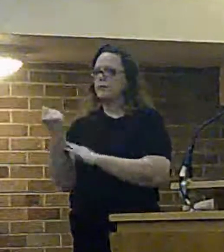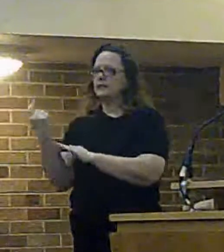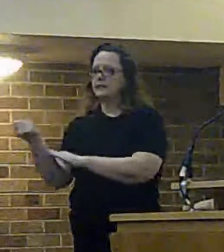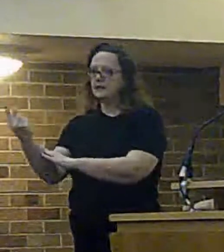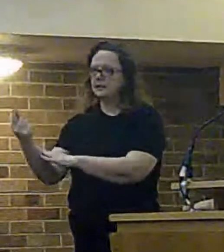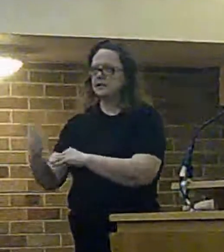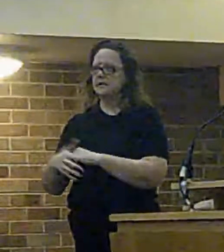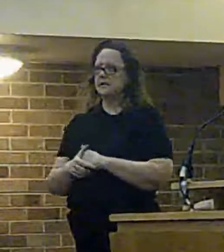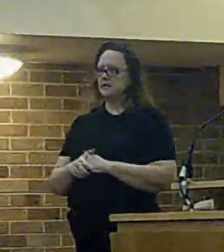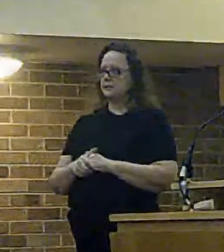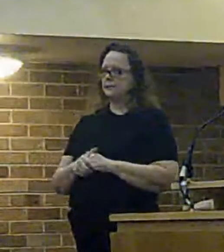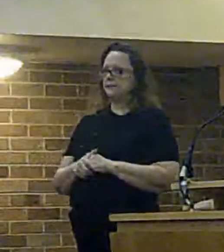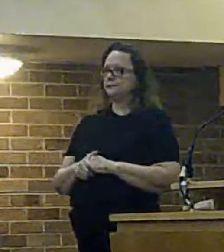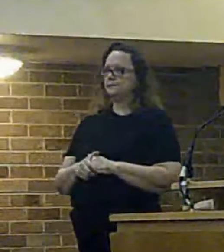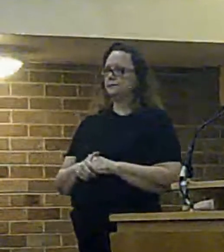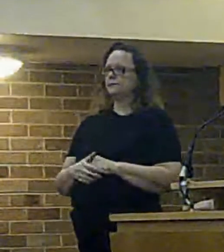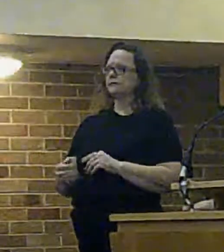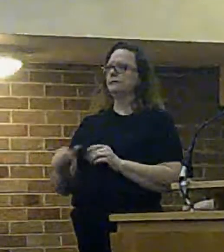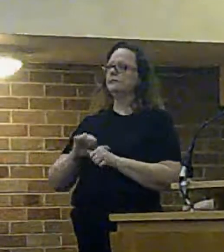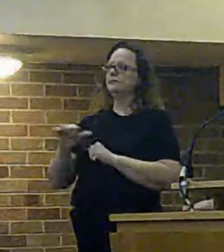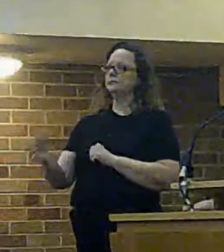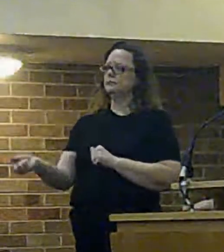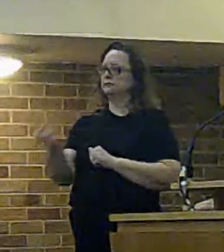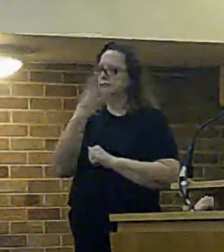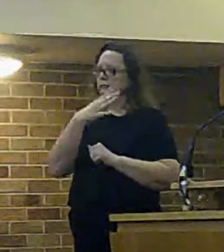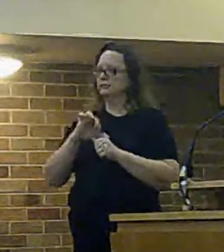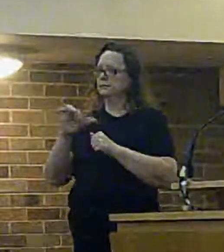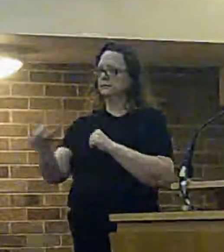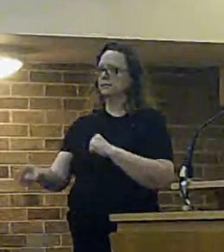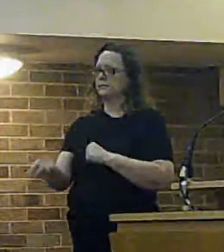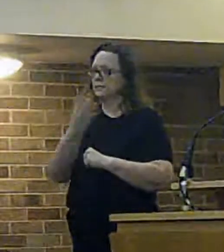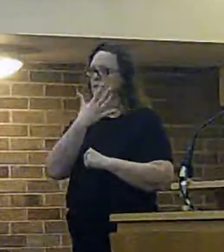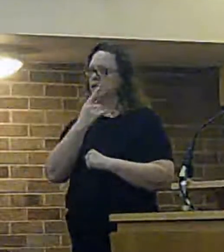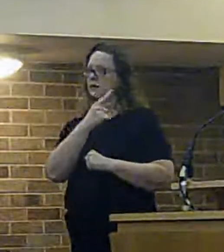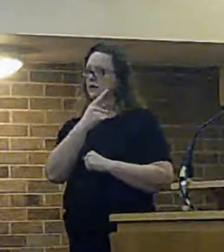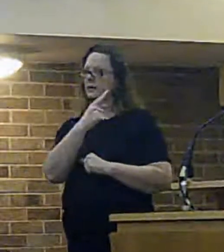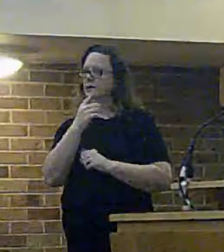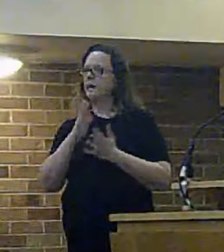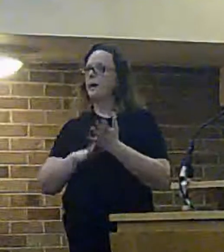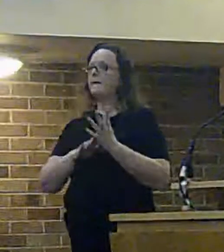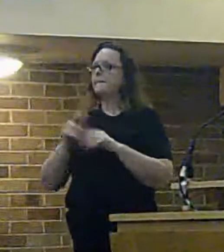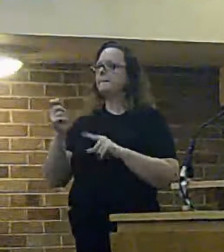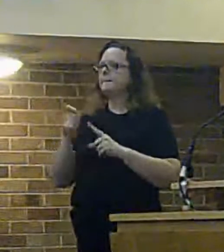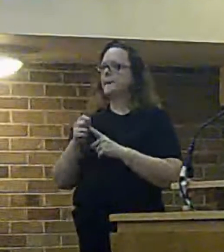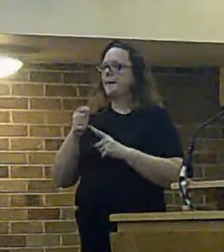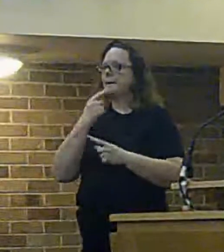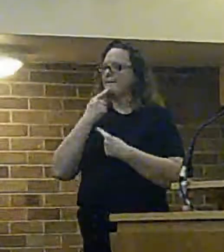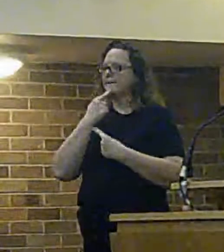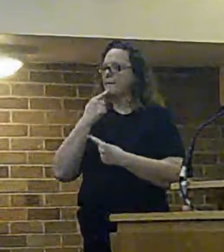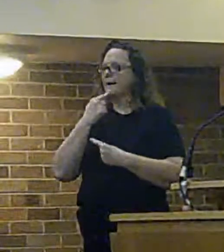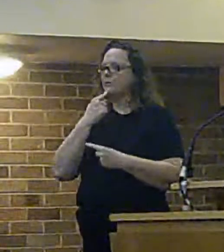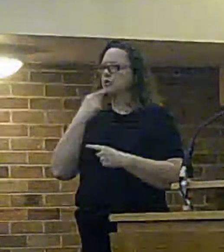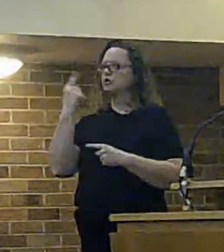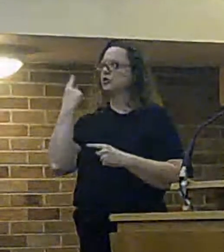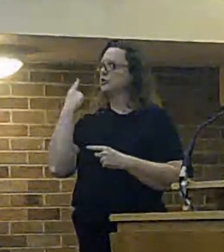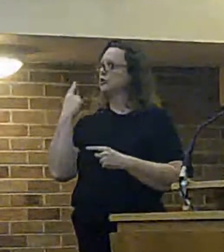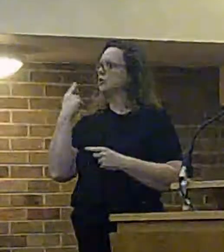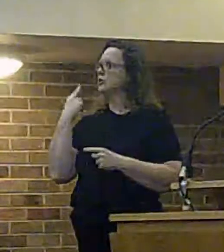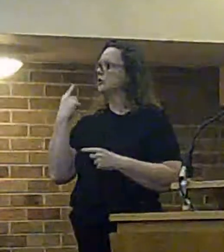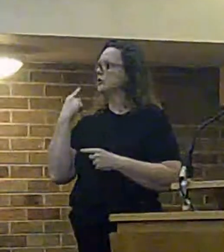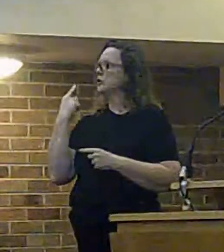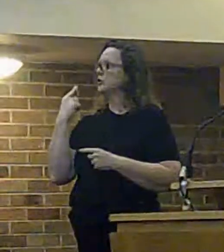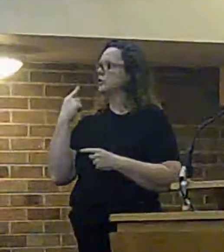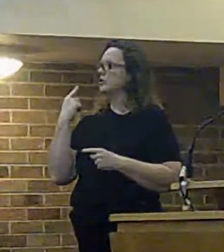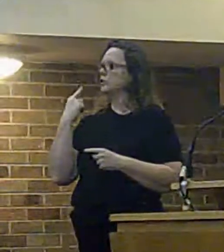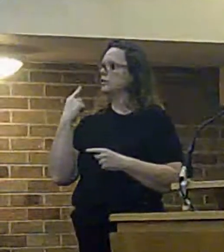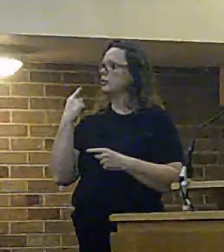In terms of the next couple of slides, these effectively are this is map info. So that's plotting the route